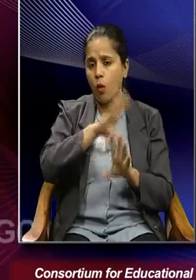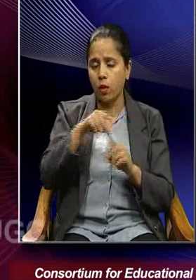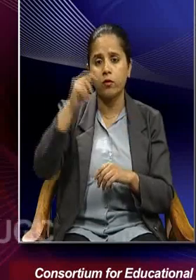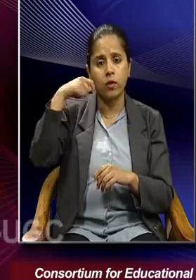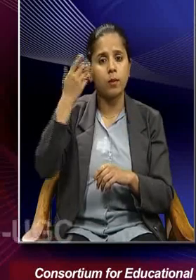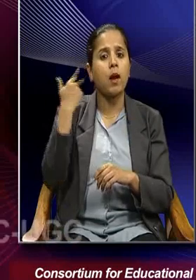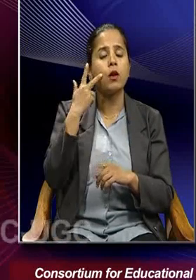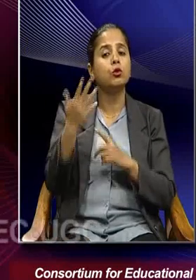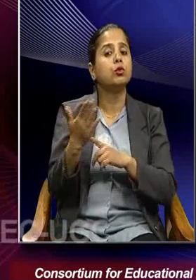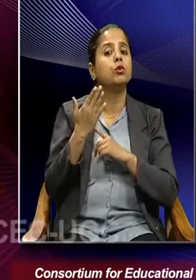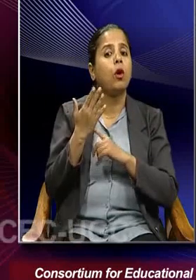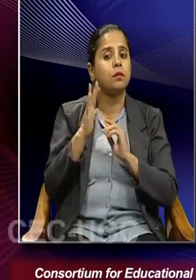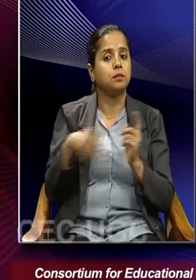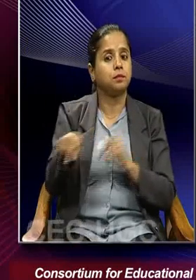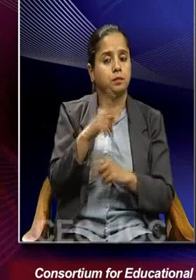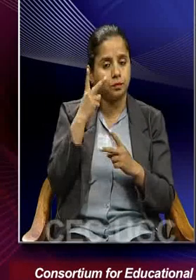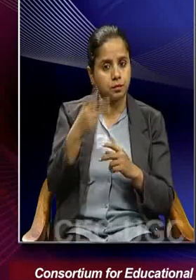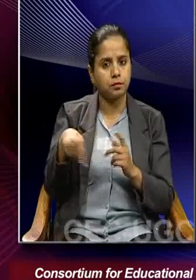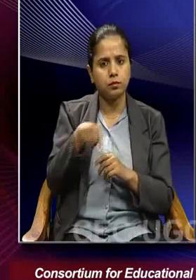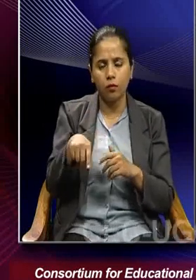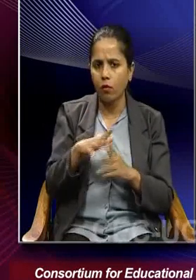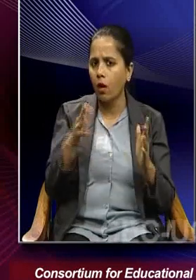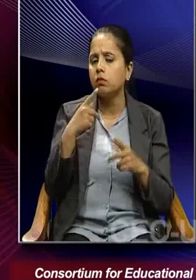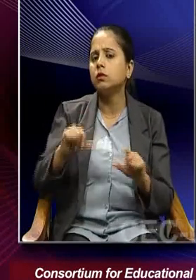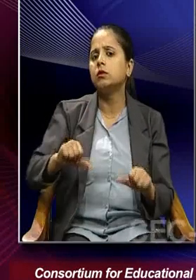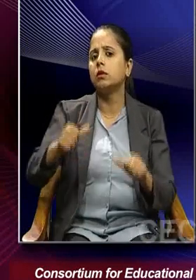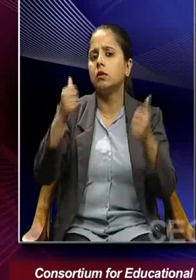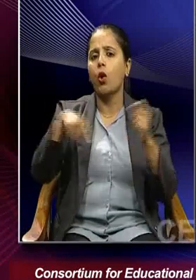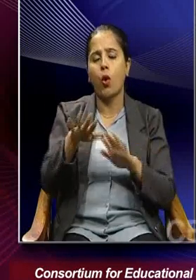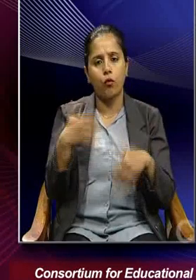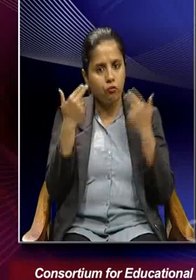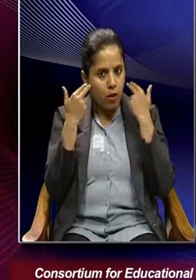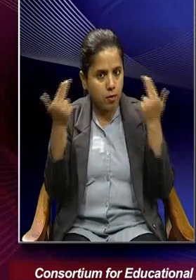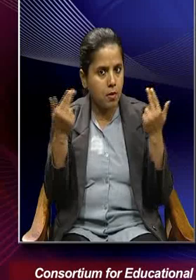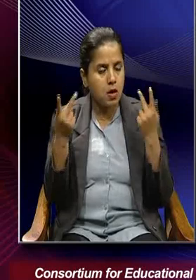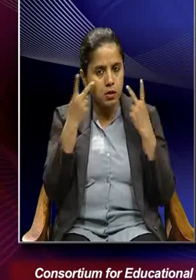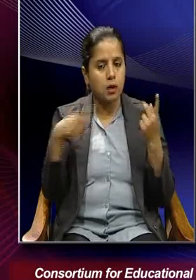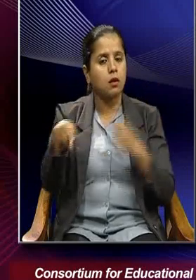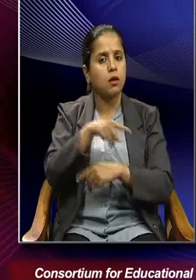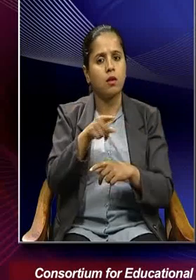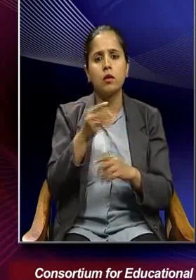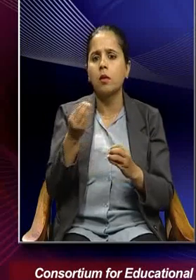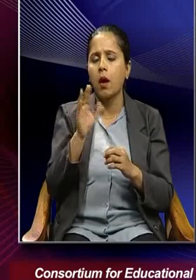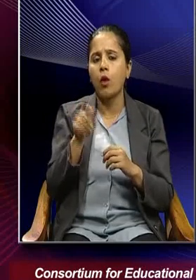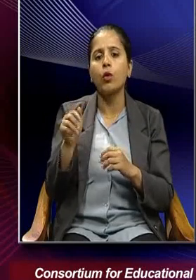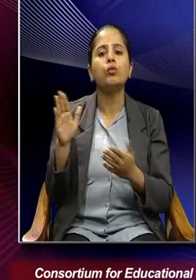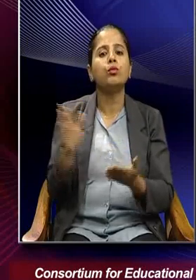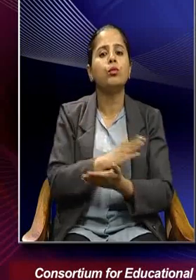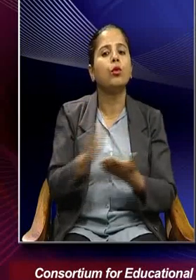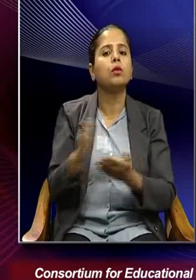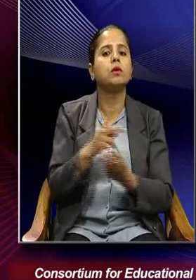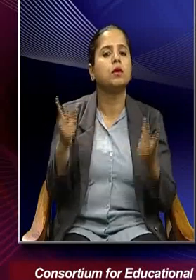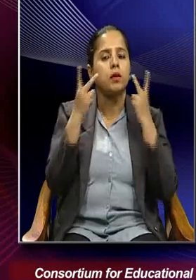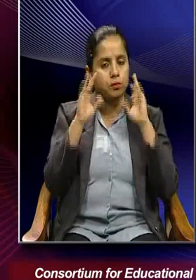which became in a way commercially successful or popular, they had such kind of a music